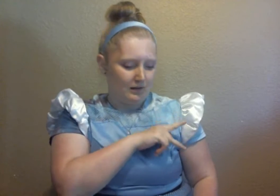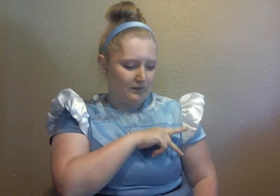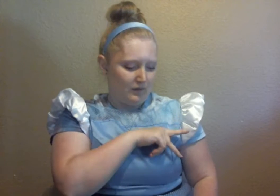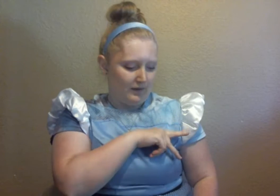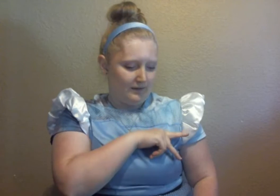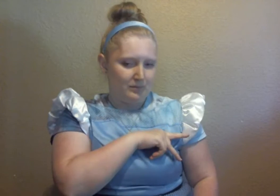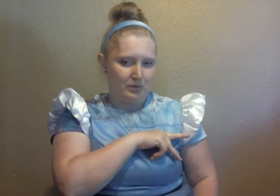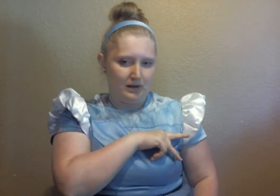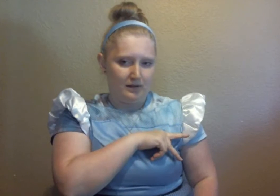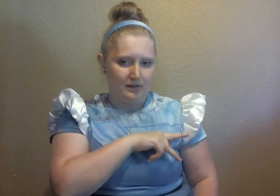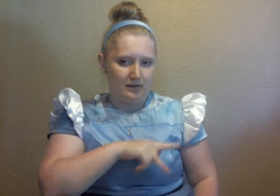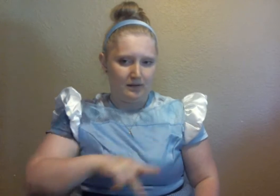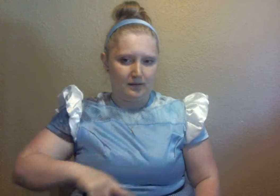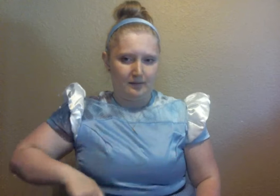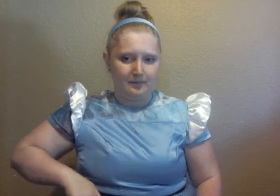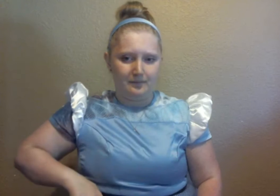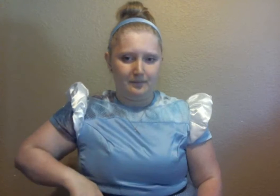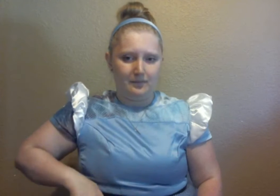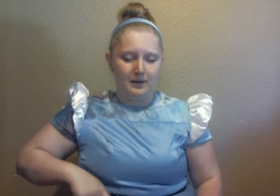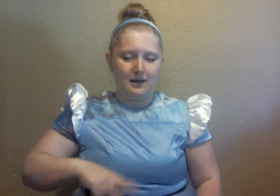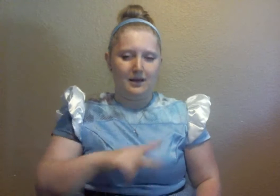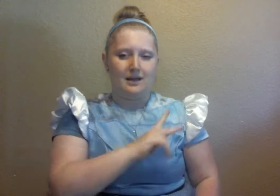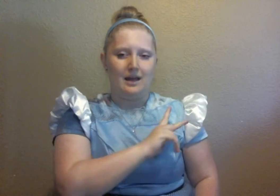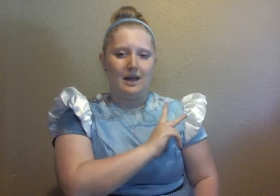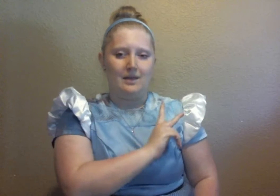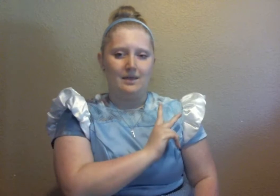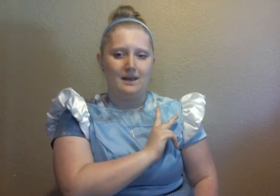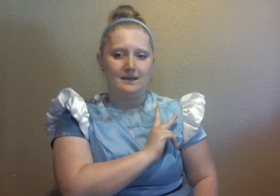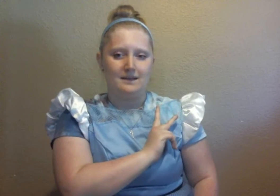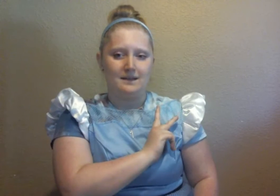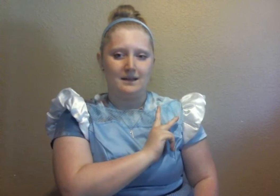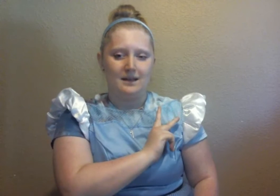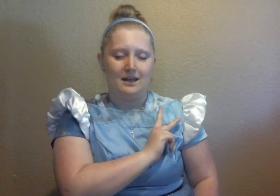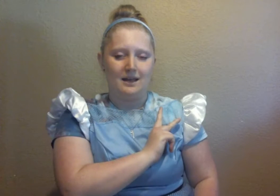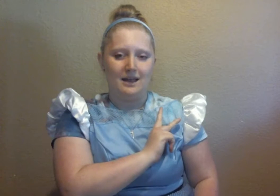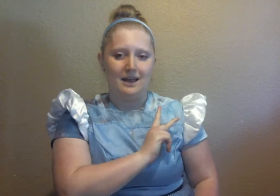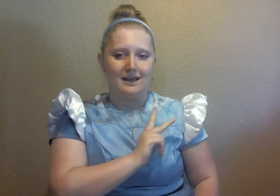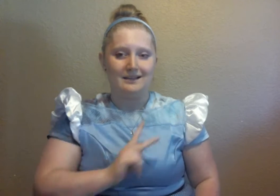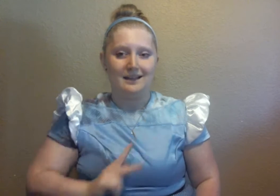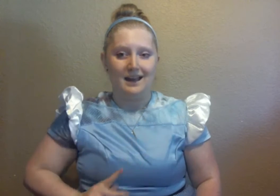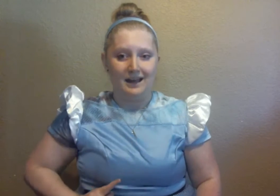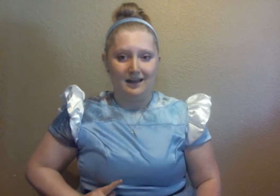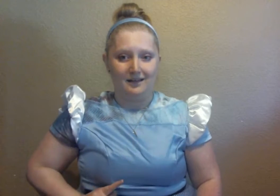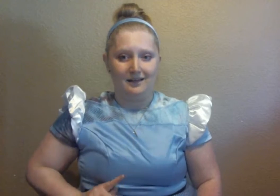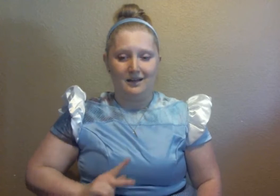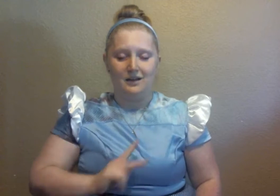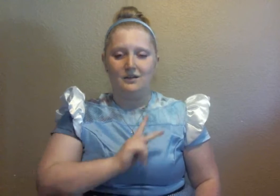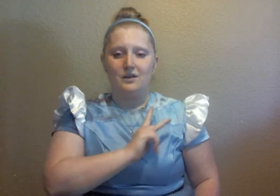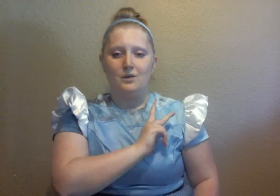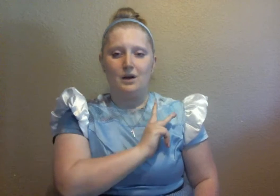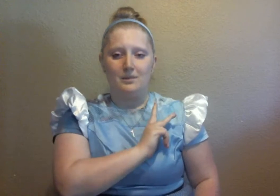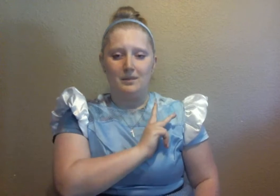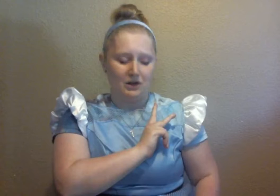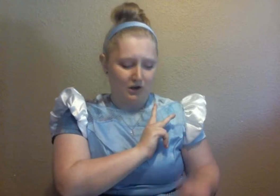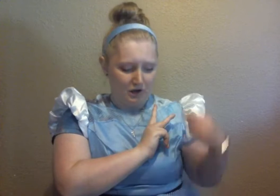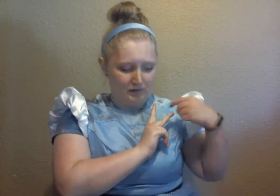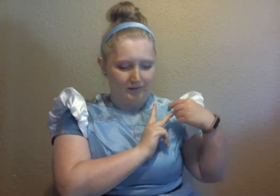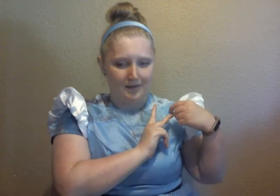so this is prince, and this is king. So you want to make sure you're tilting